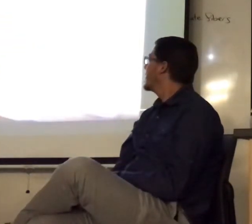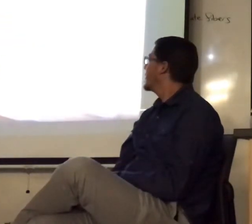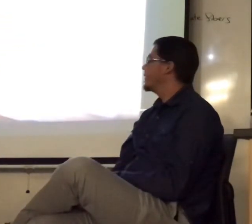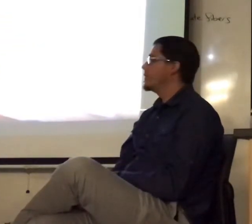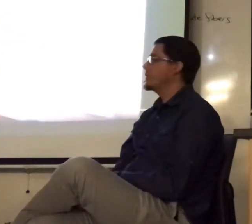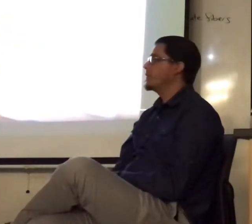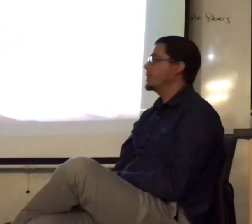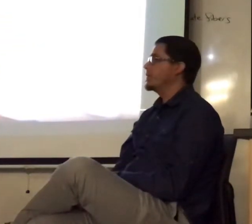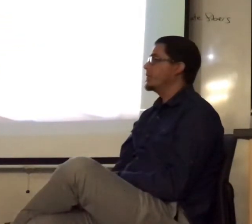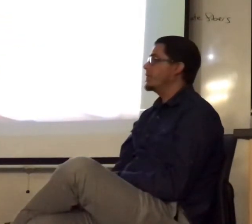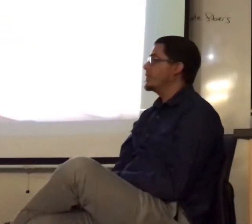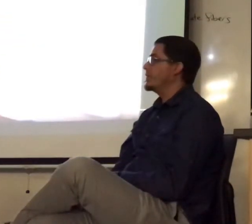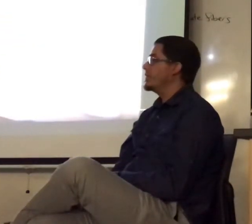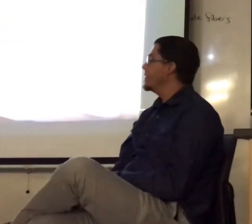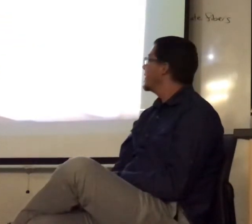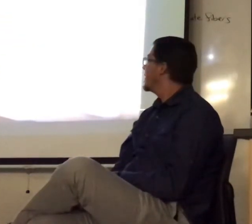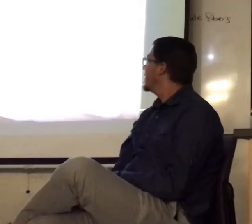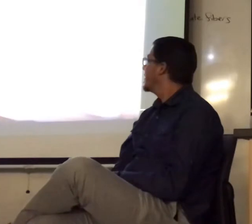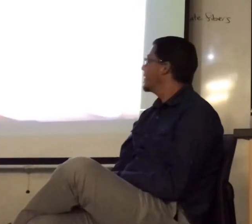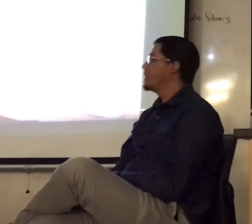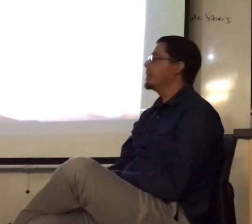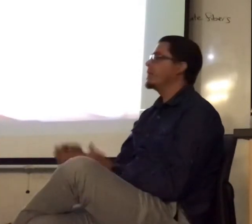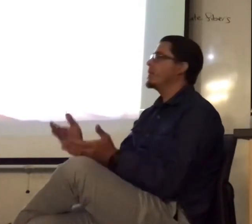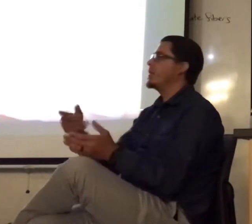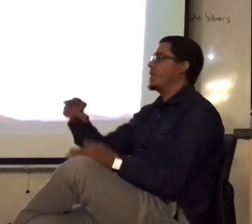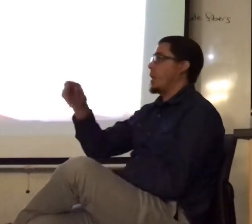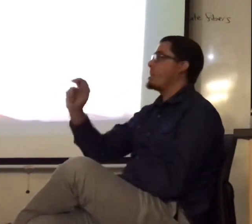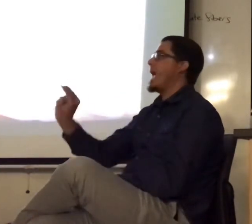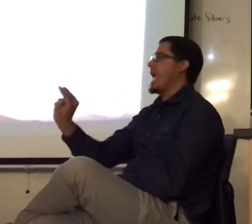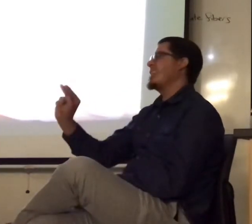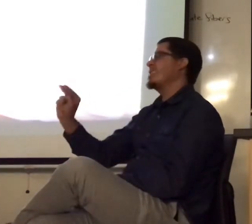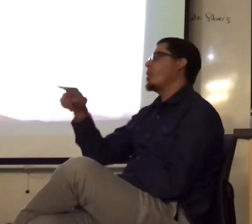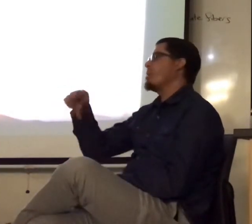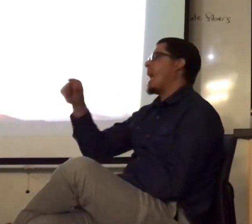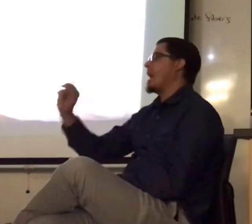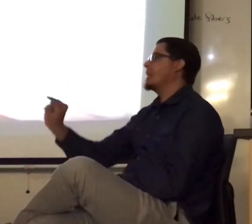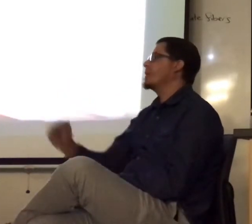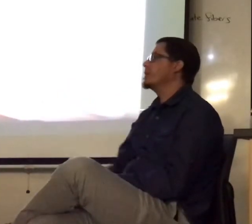Okay, what do you got there? Pen. Okay, very good.